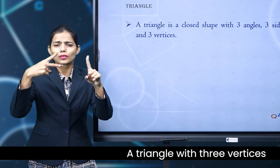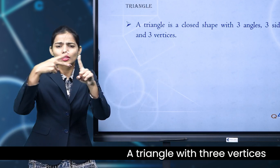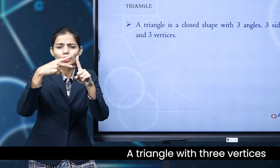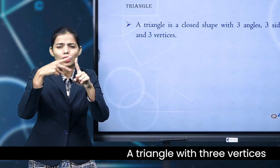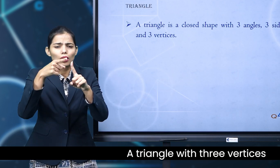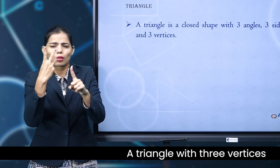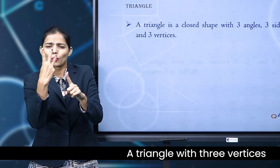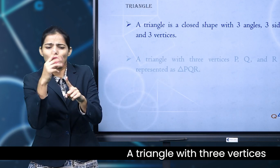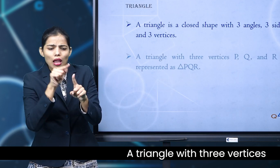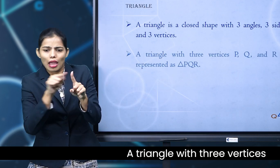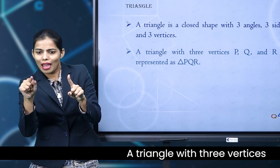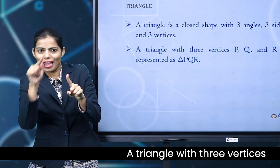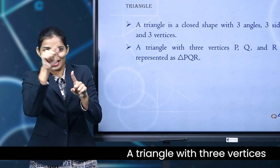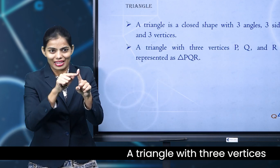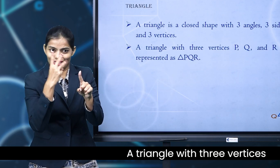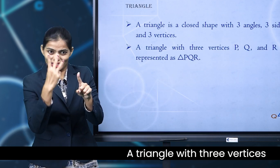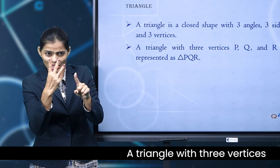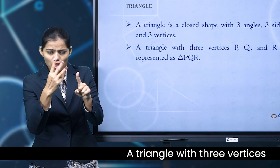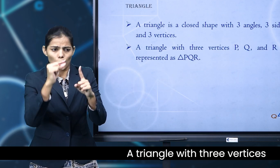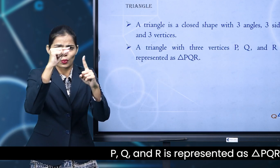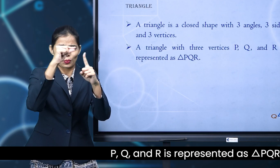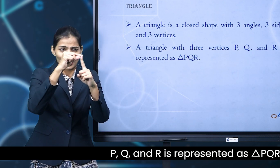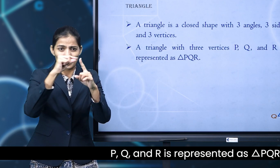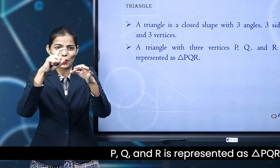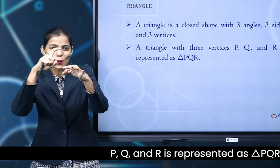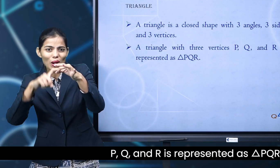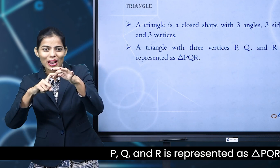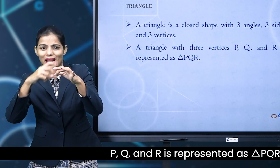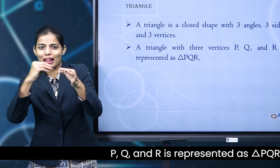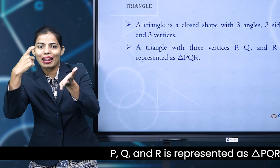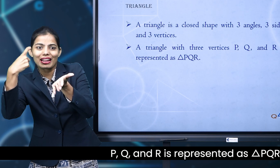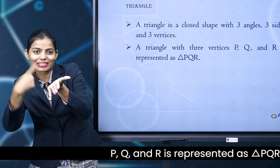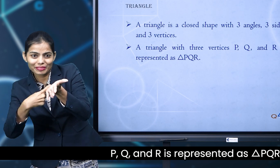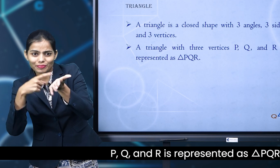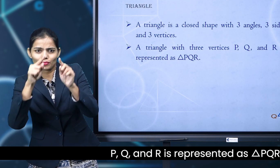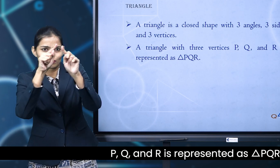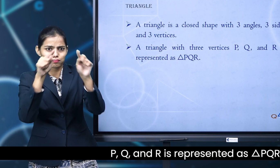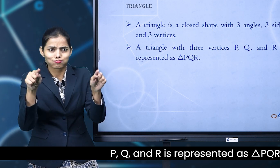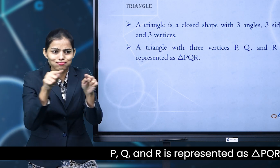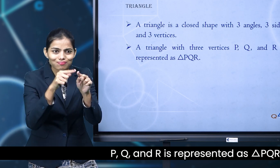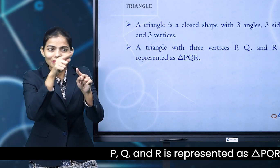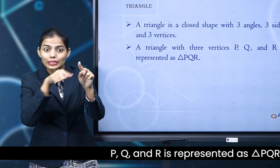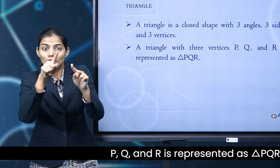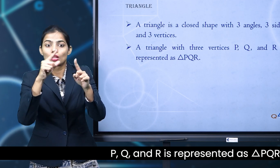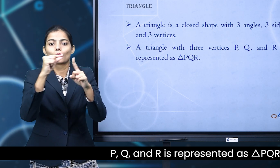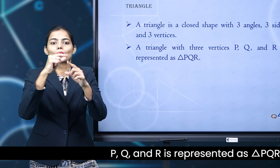A triangle with 3 vertices, P, Q, and R, is represented as